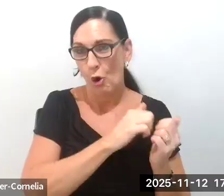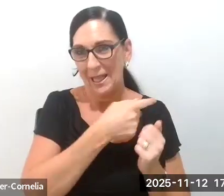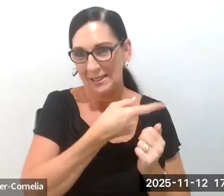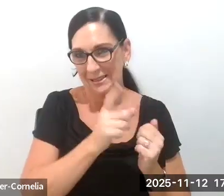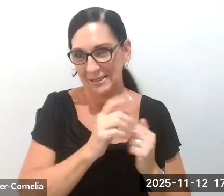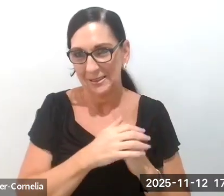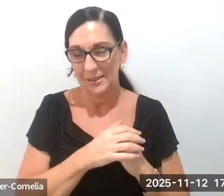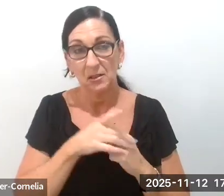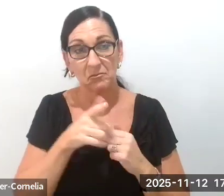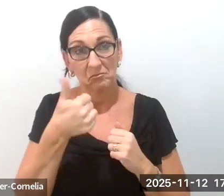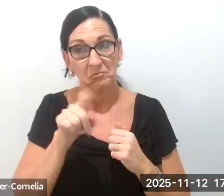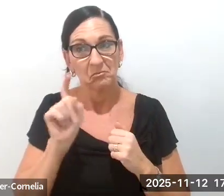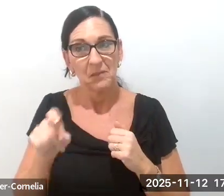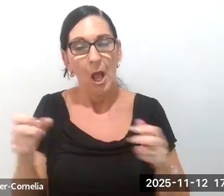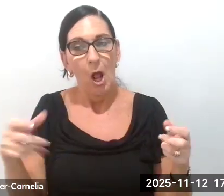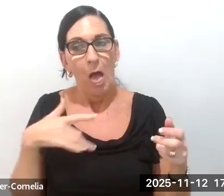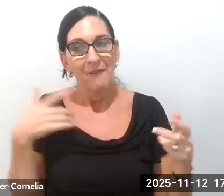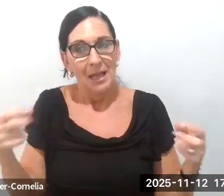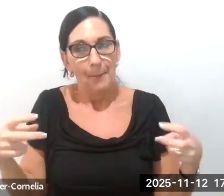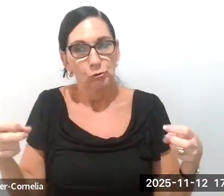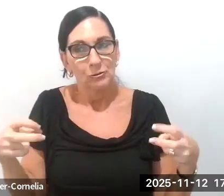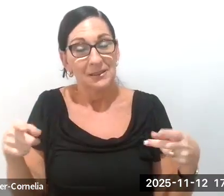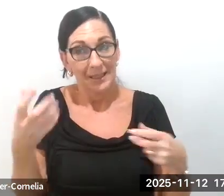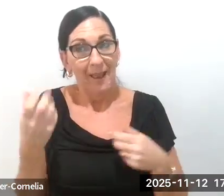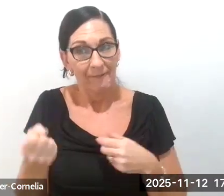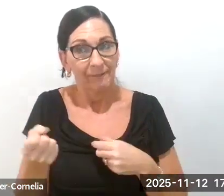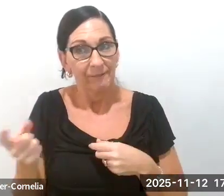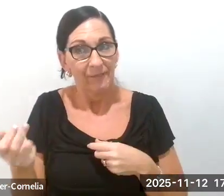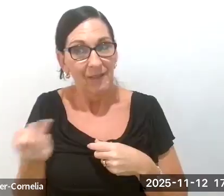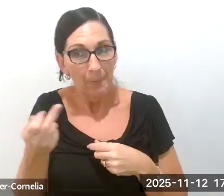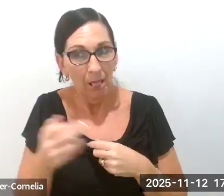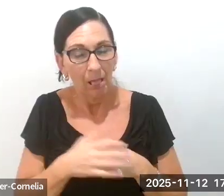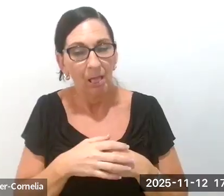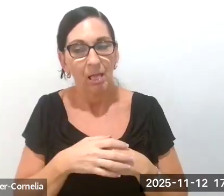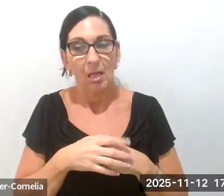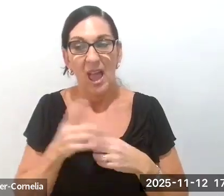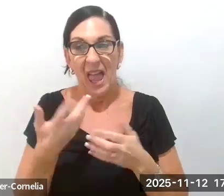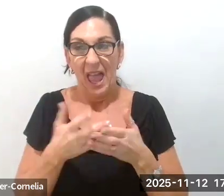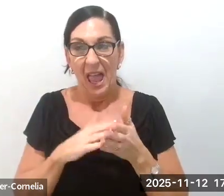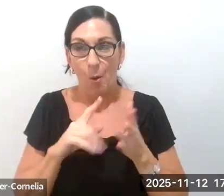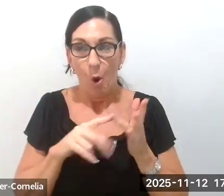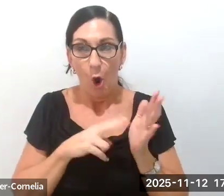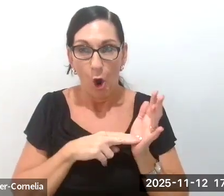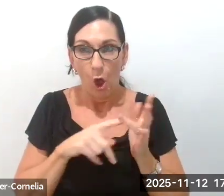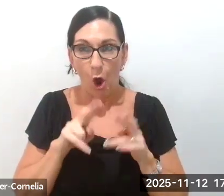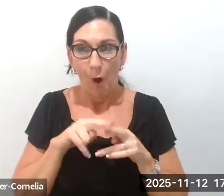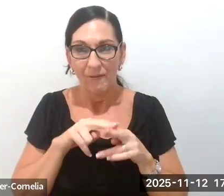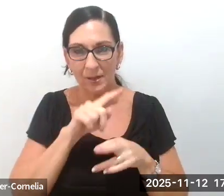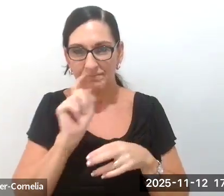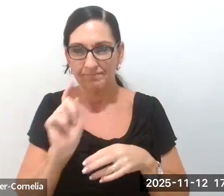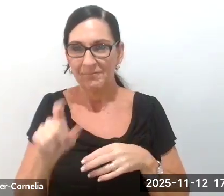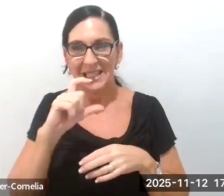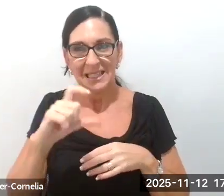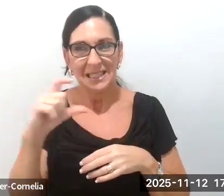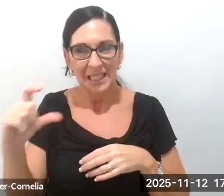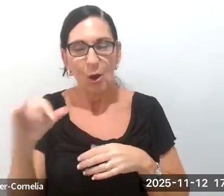on live captions. They're available for this session. You can turn them on or off by selecting CC or